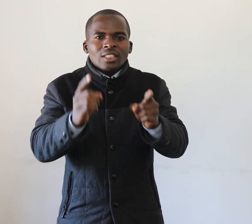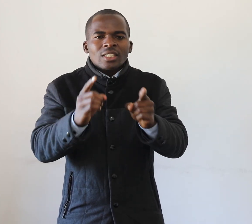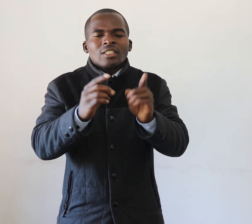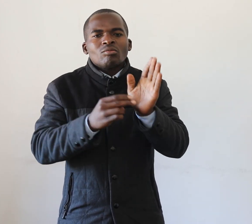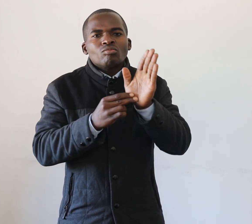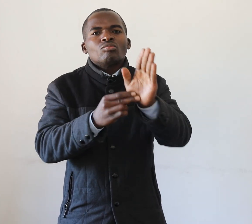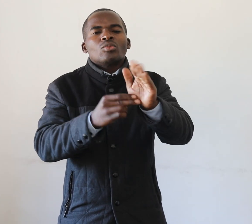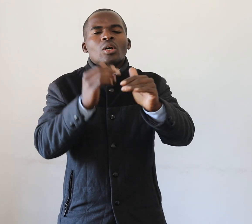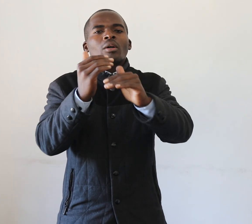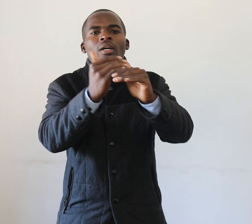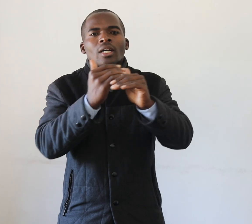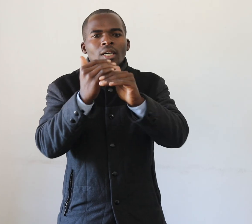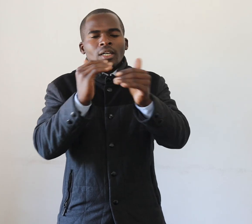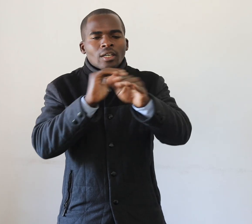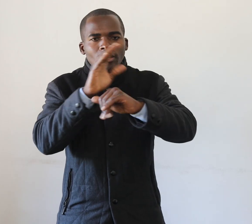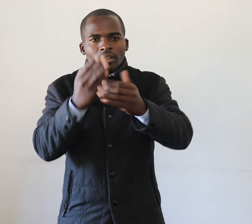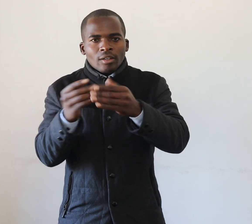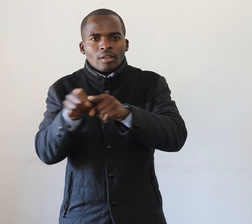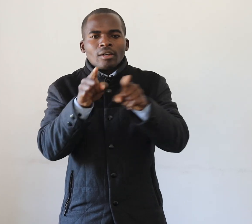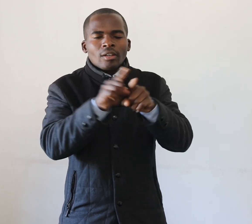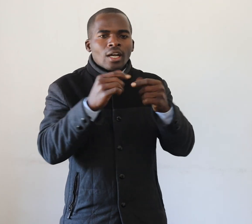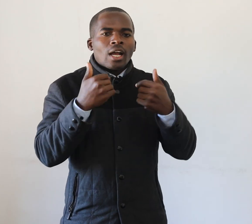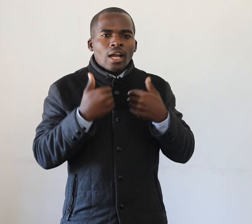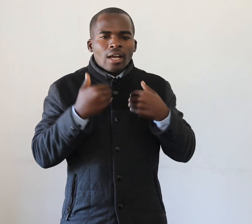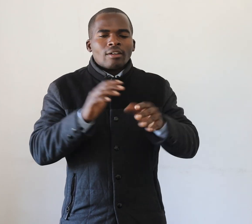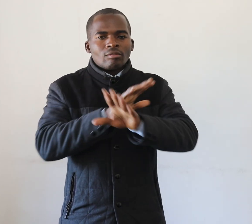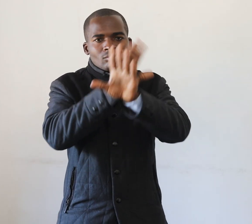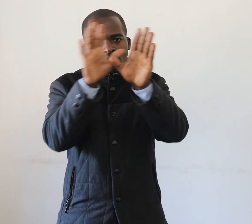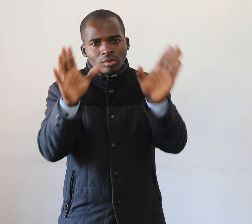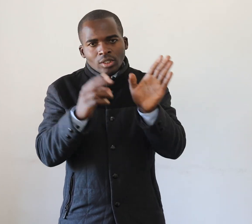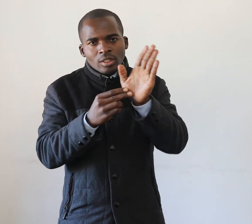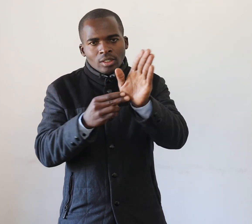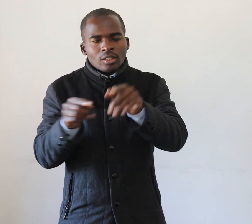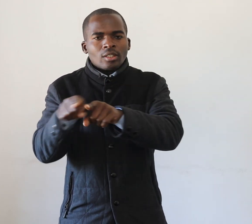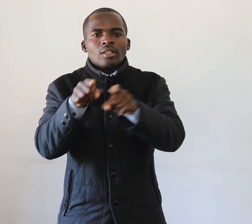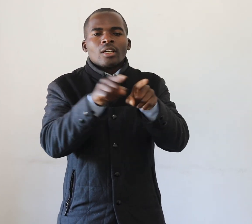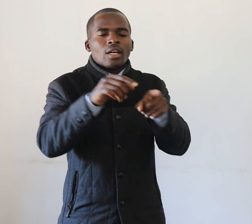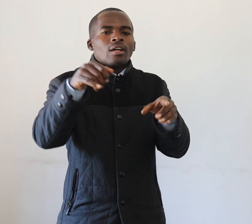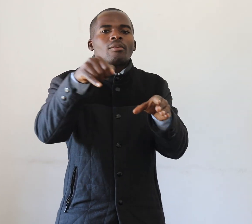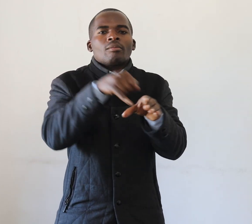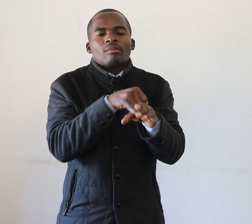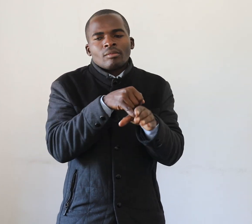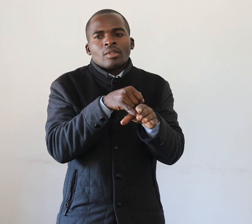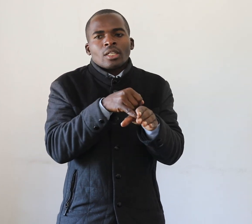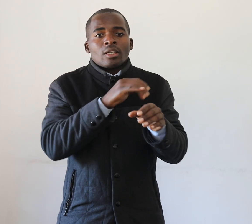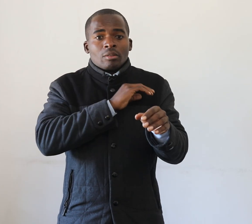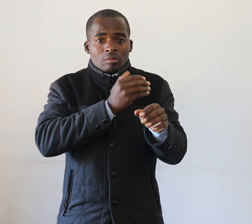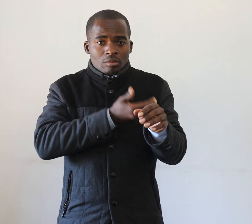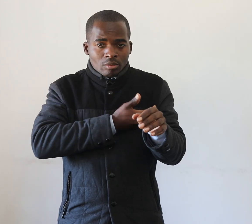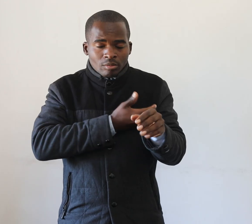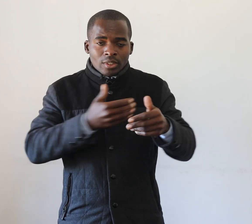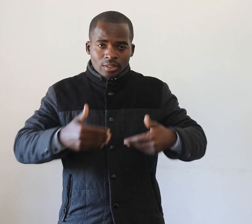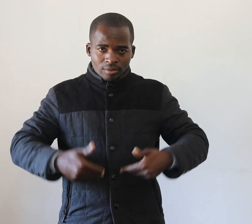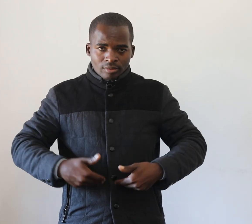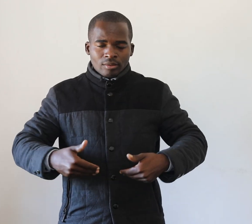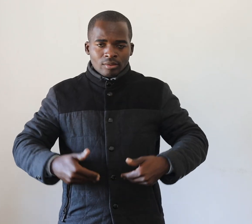representation, proper verification, and genuine inclusion of women, youth, and persons